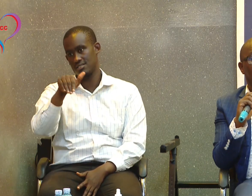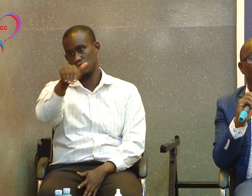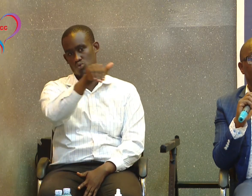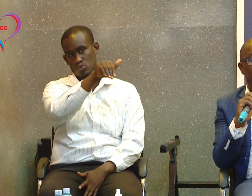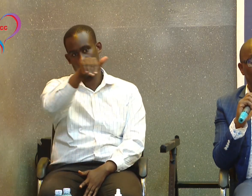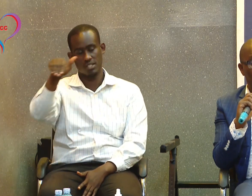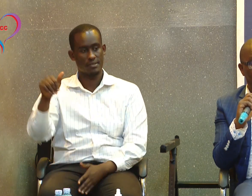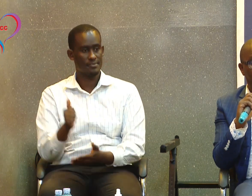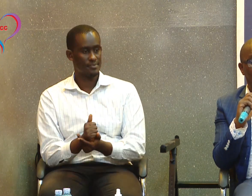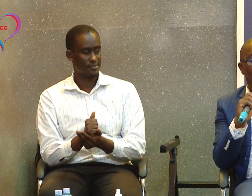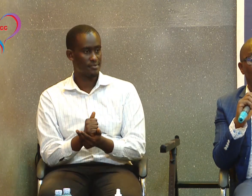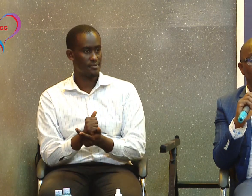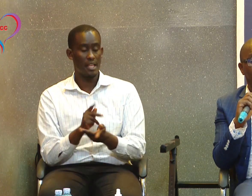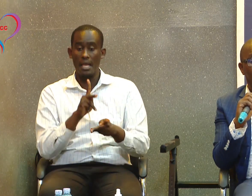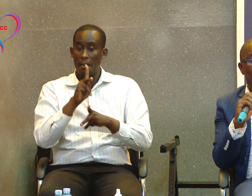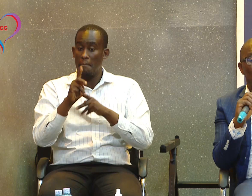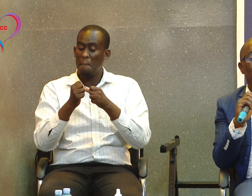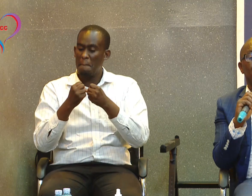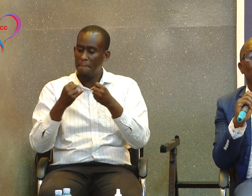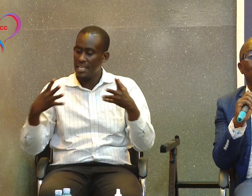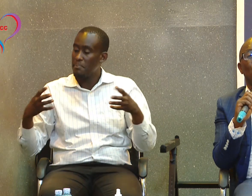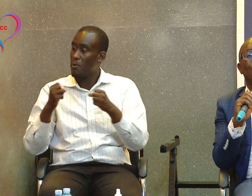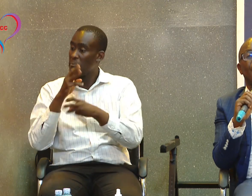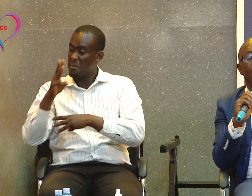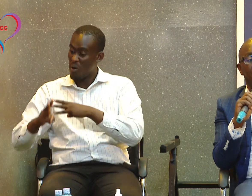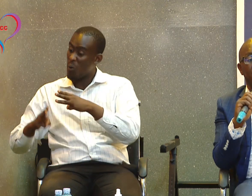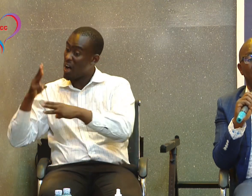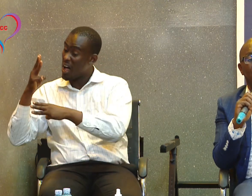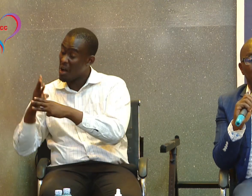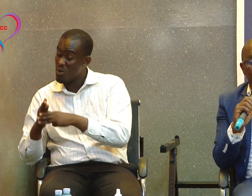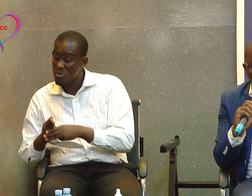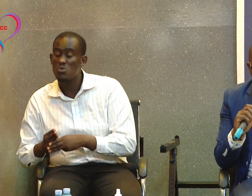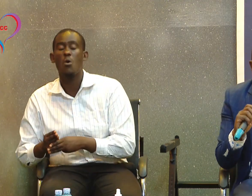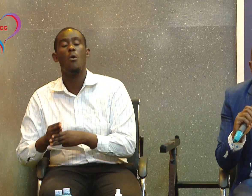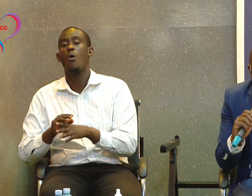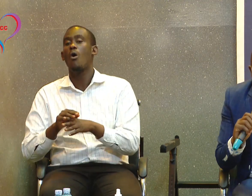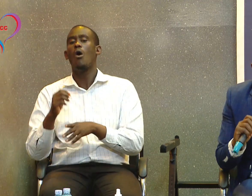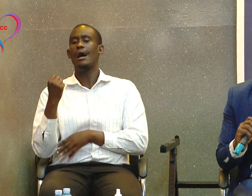people in this world that will only, they will only understand you.